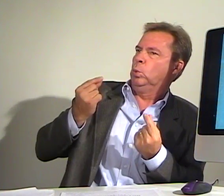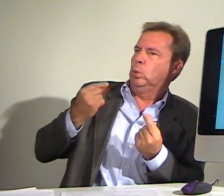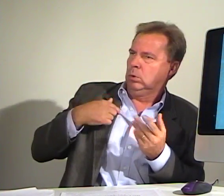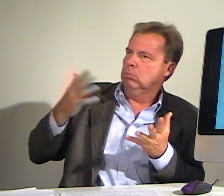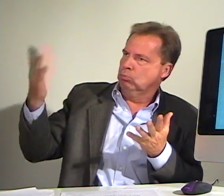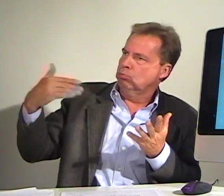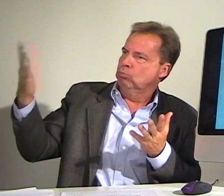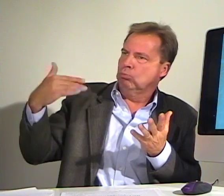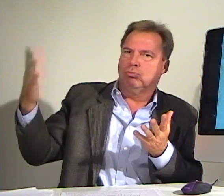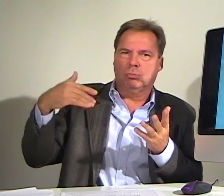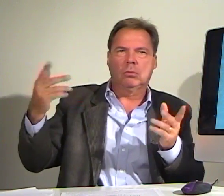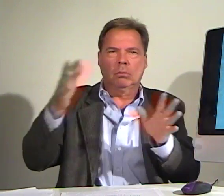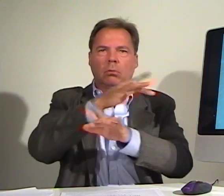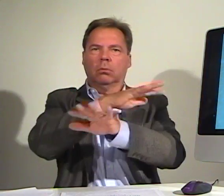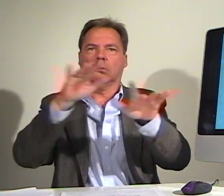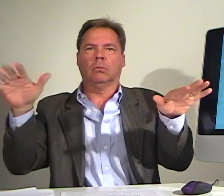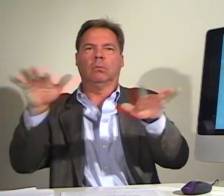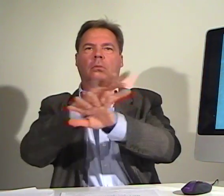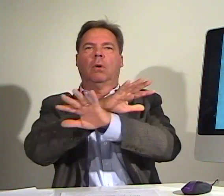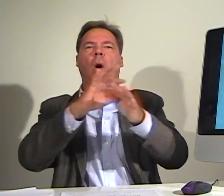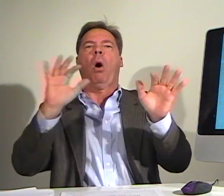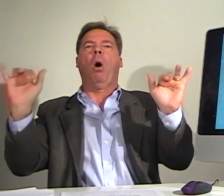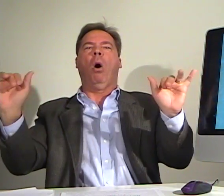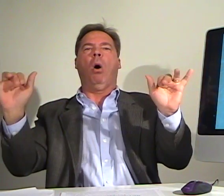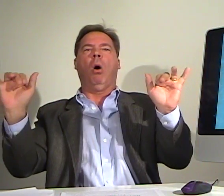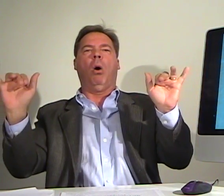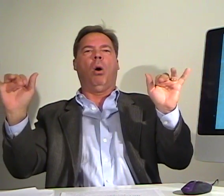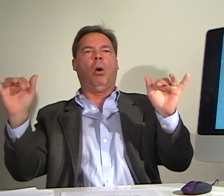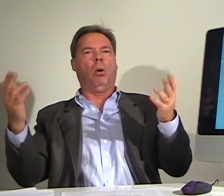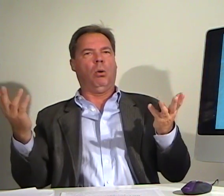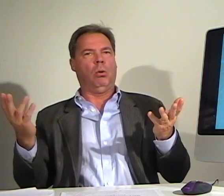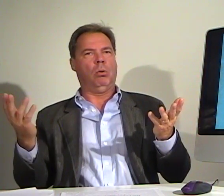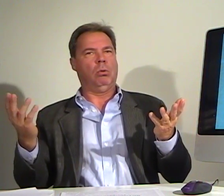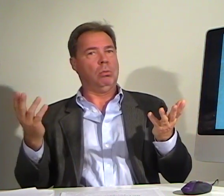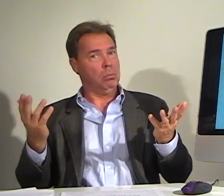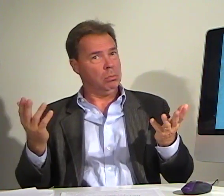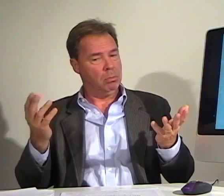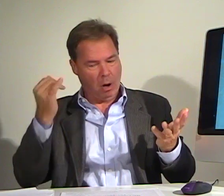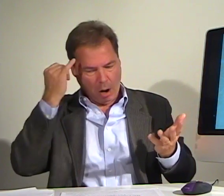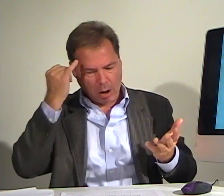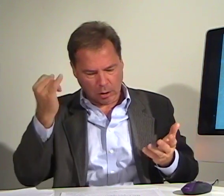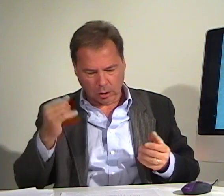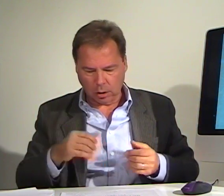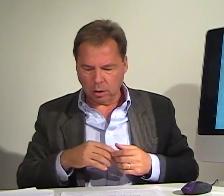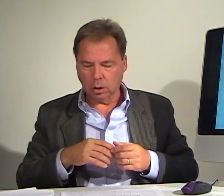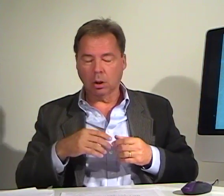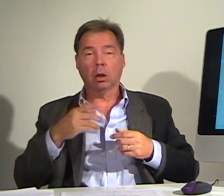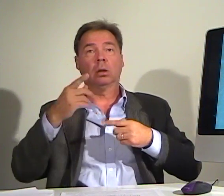school where we would know what to do with that deaf student. So again, they would have the option of both.